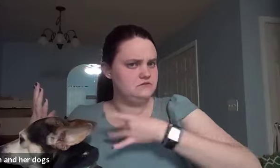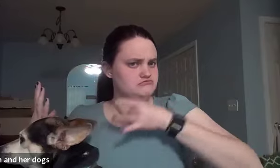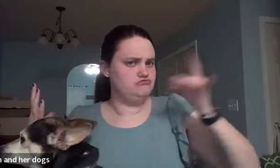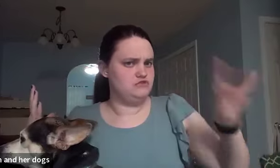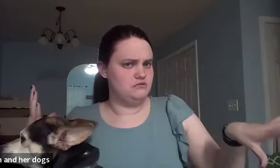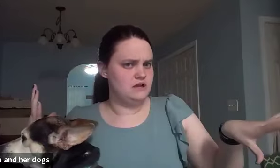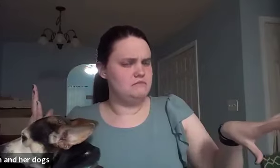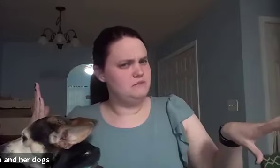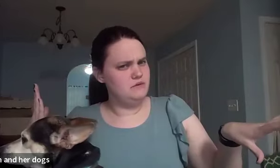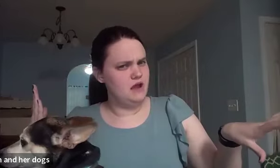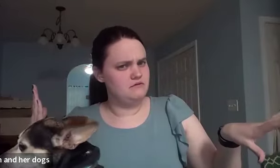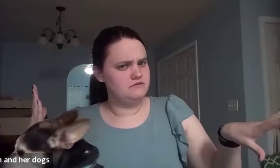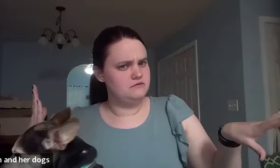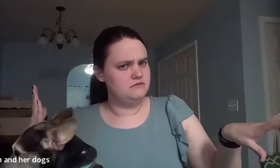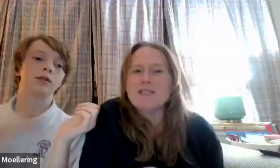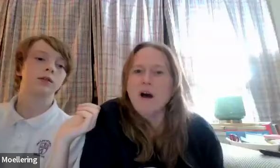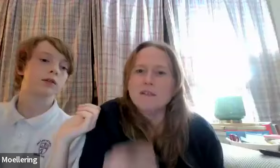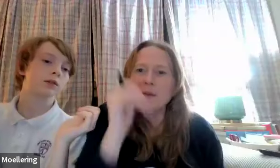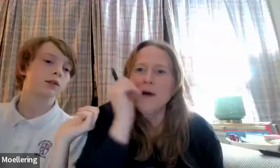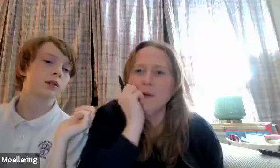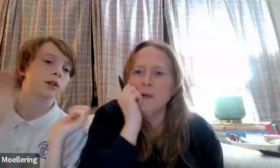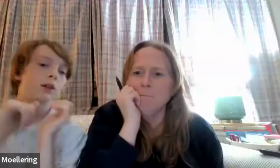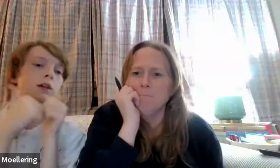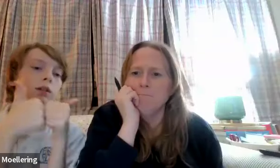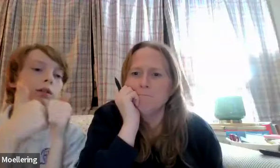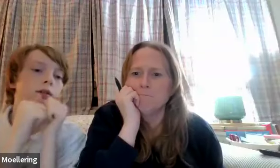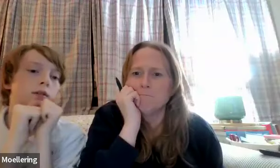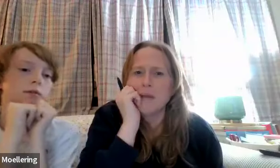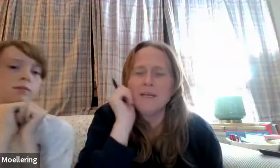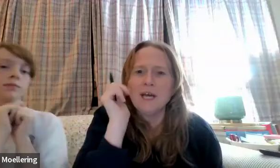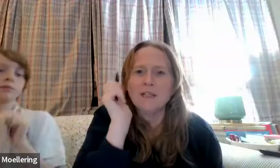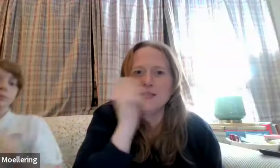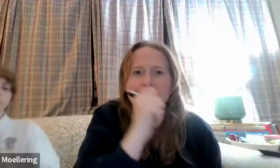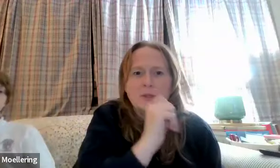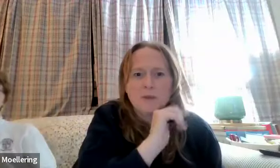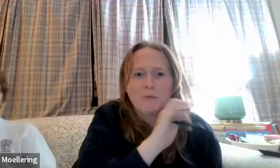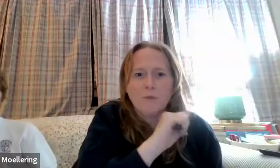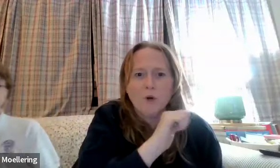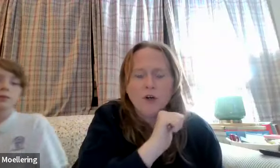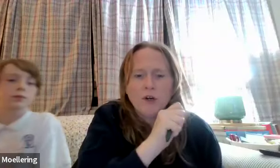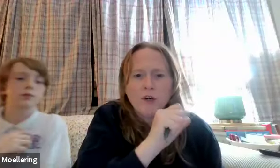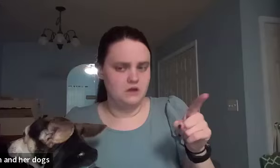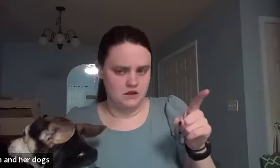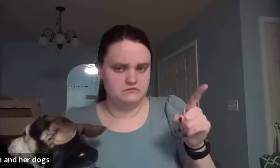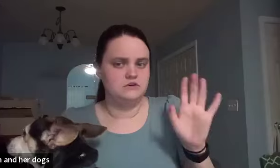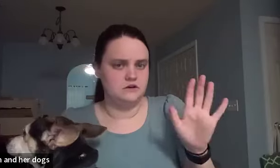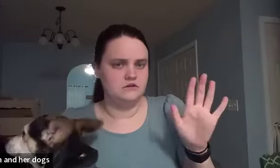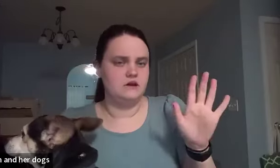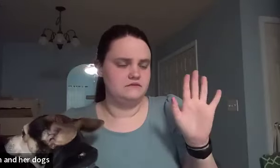Like, don't like, maybe we have. We talked about maybe not last week, but the week before. Okay, good. All right.